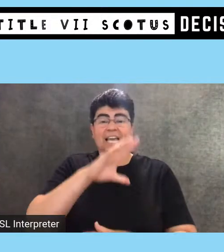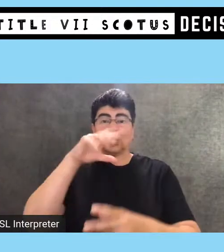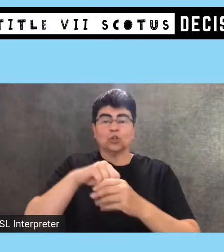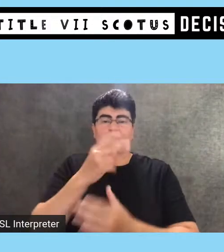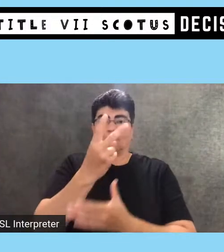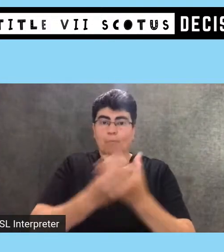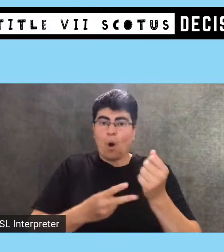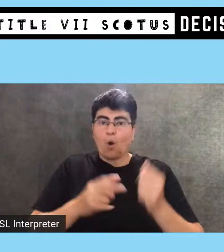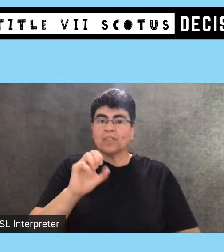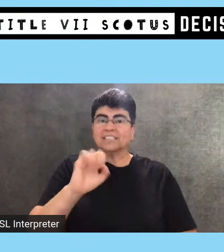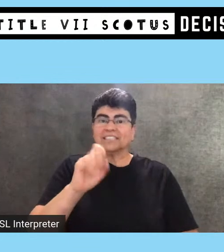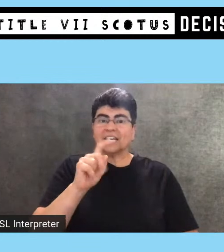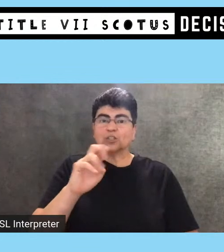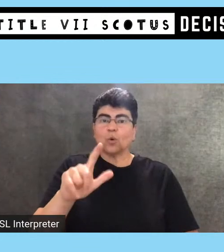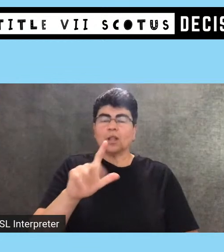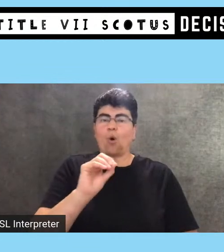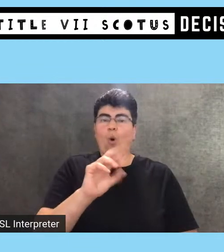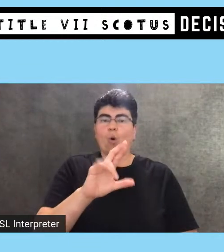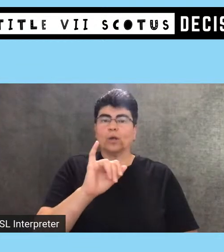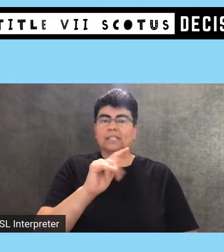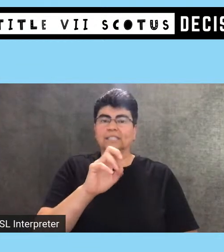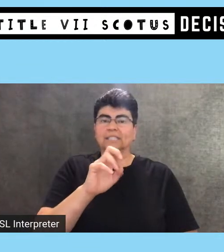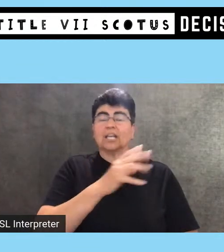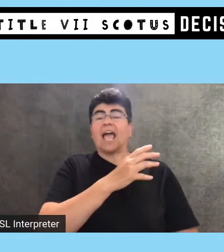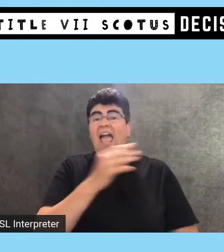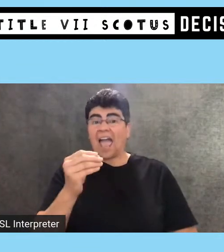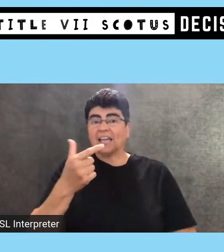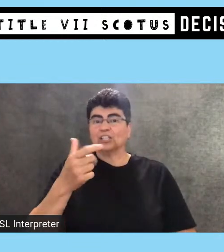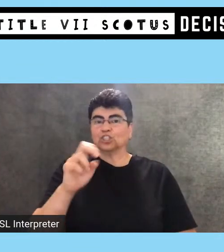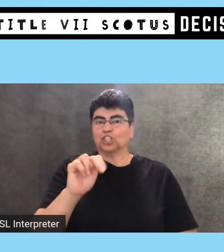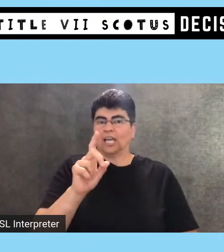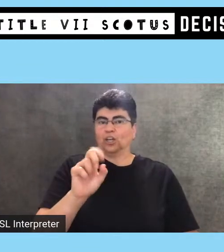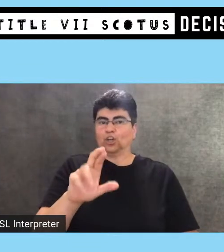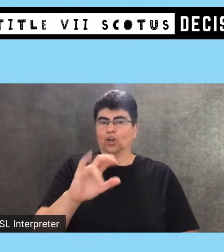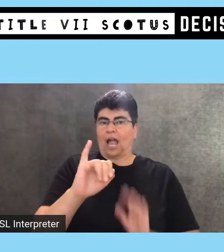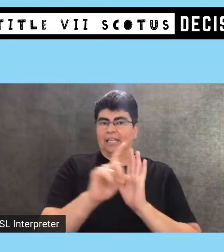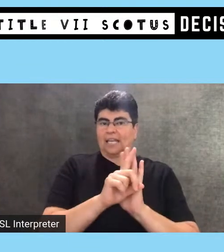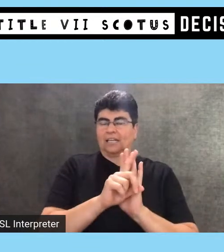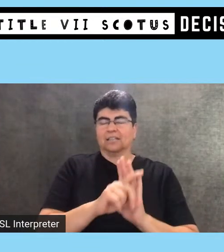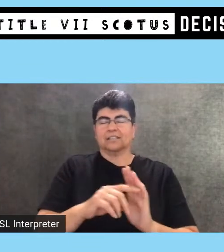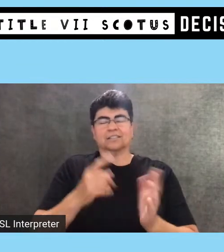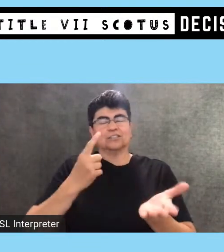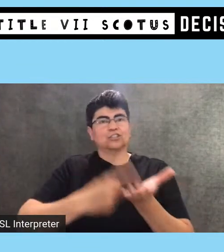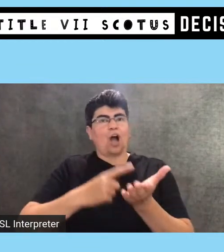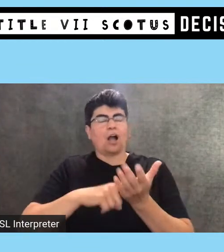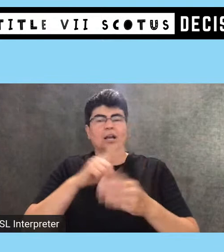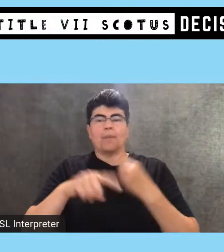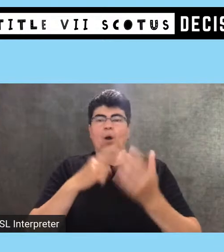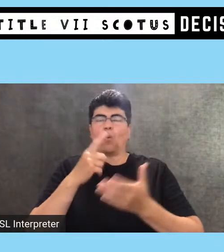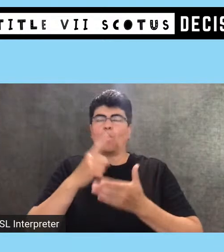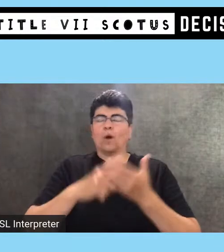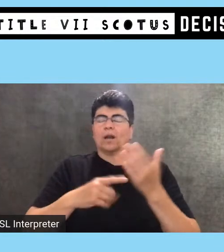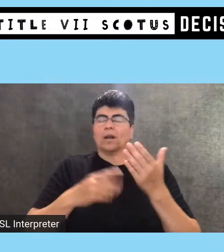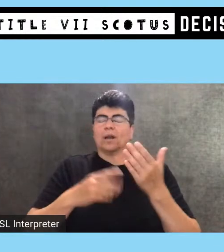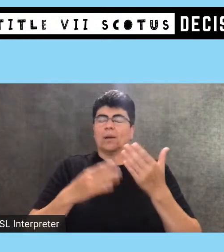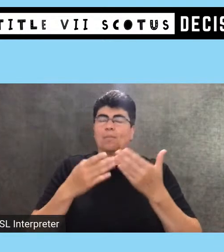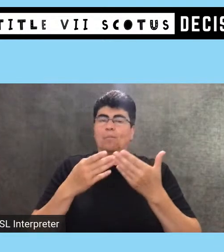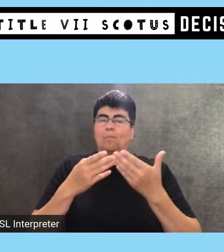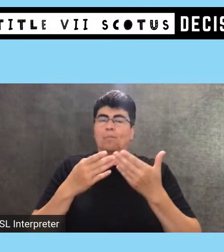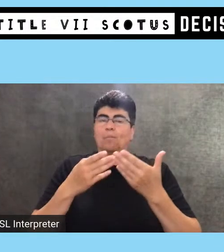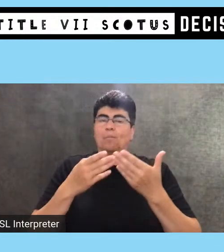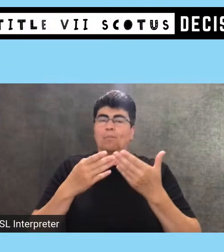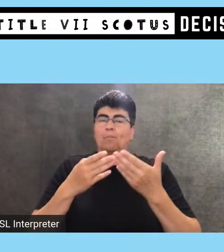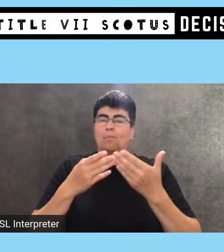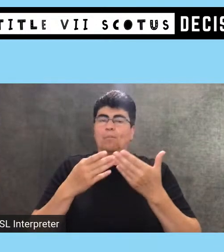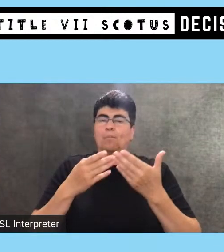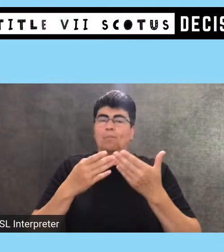sexual orientation and gender identity. Talking about what a broad, resounding victory this Supreme